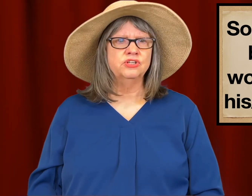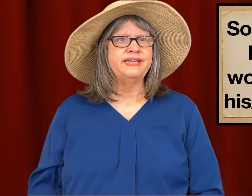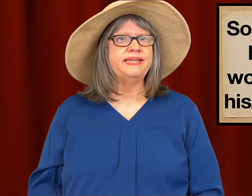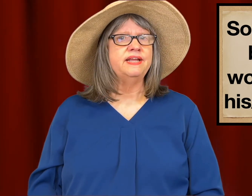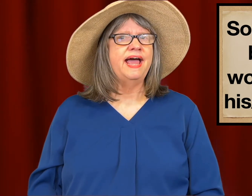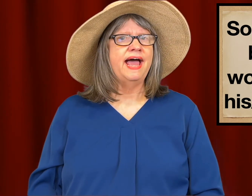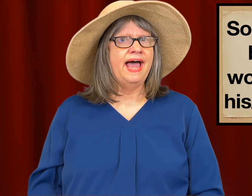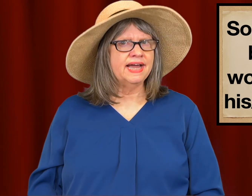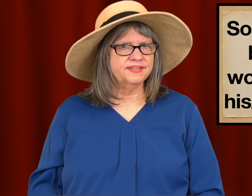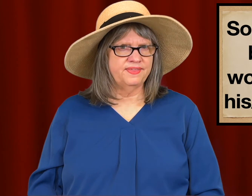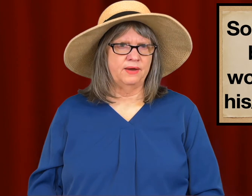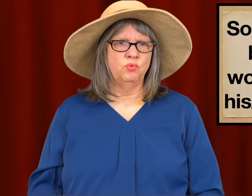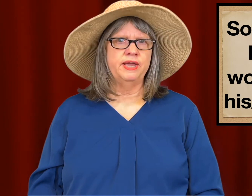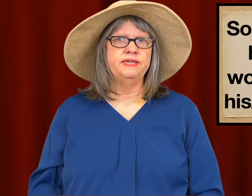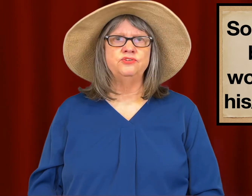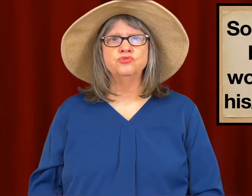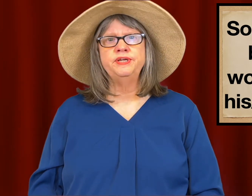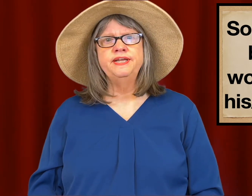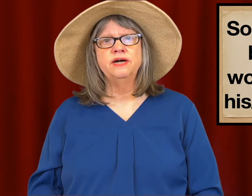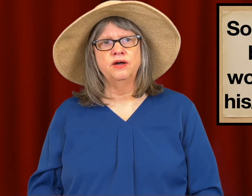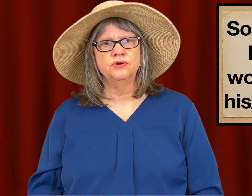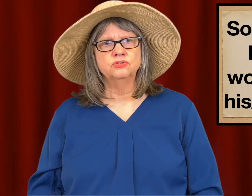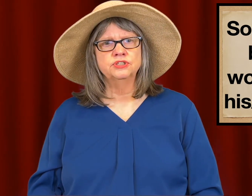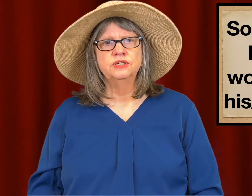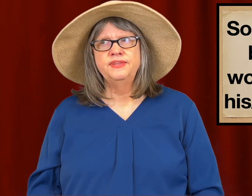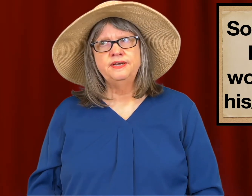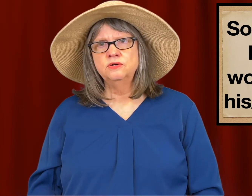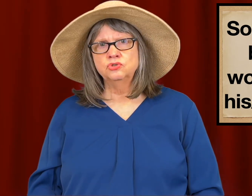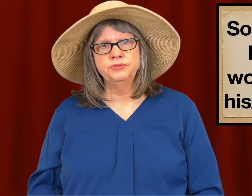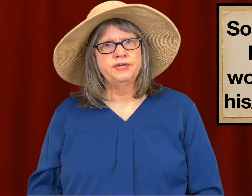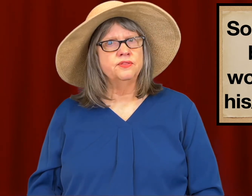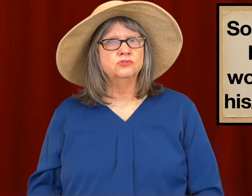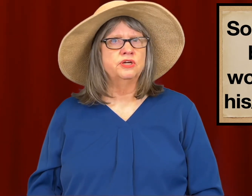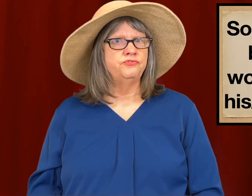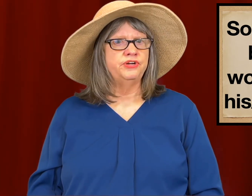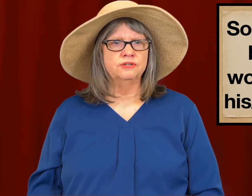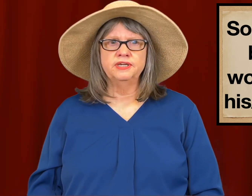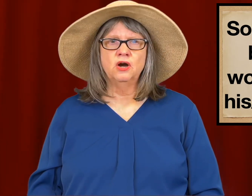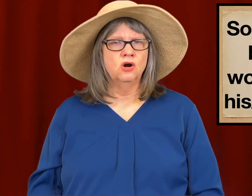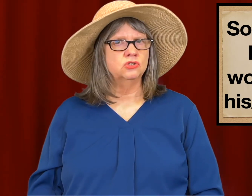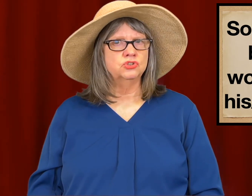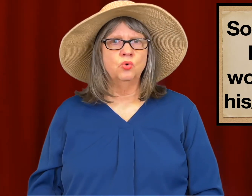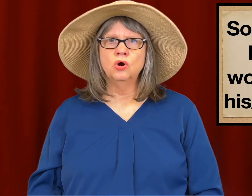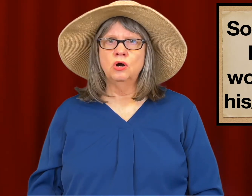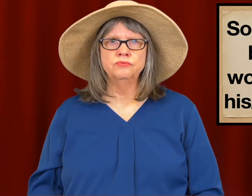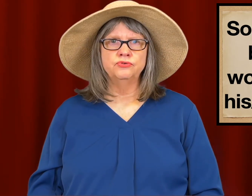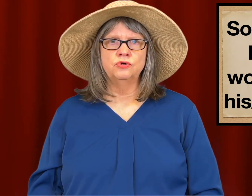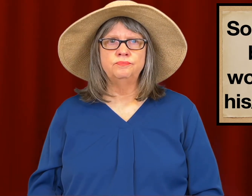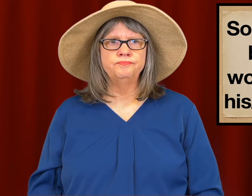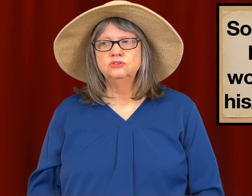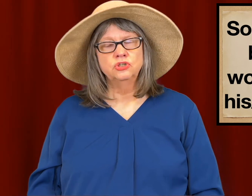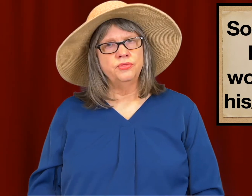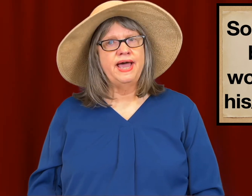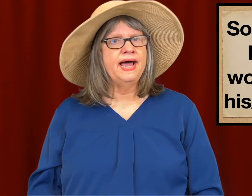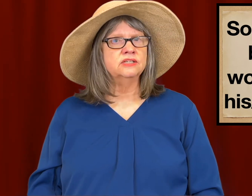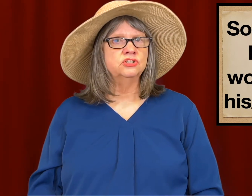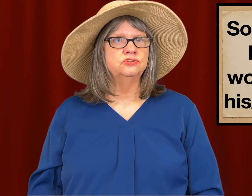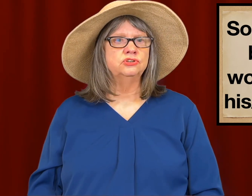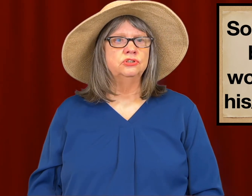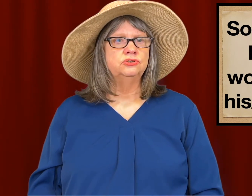actually act that way in treating others. They don't treat others unfairly, harsh, or harmful. So the actions